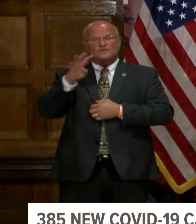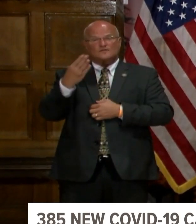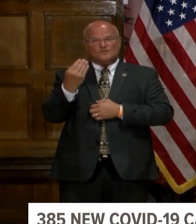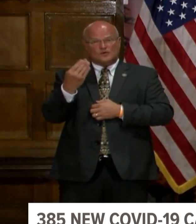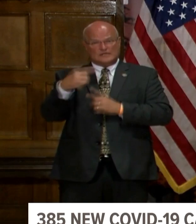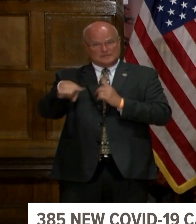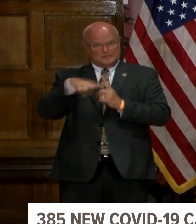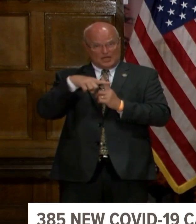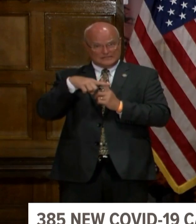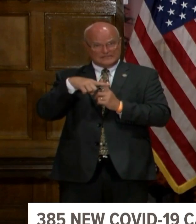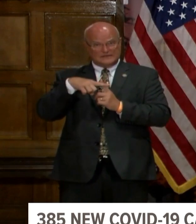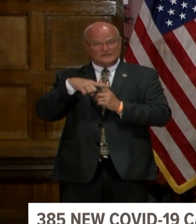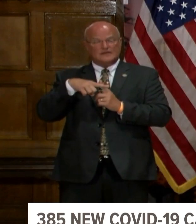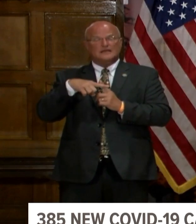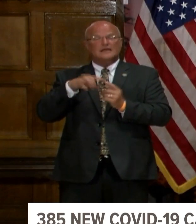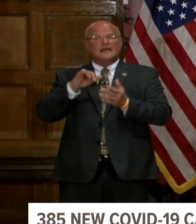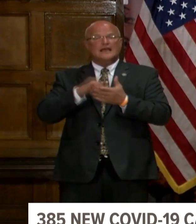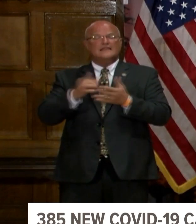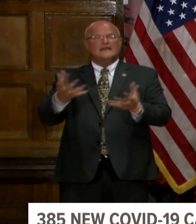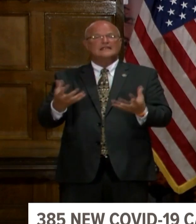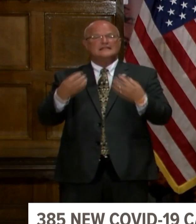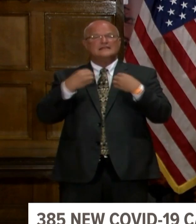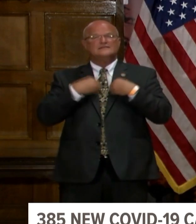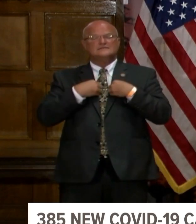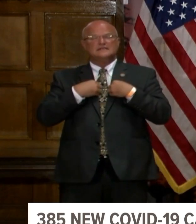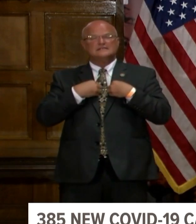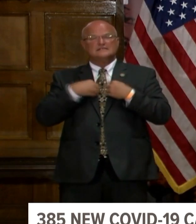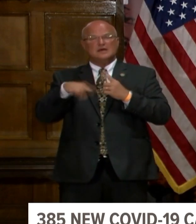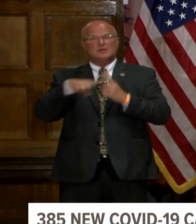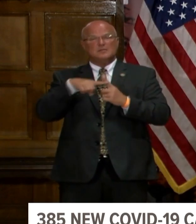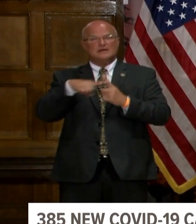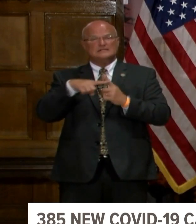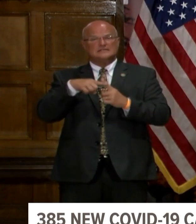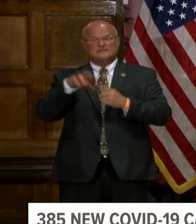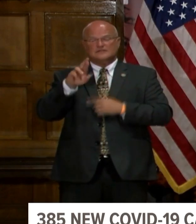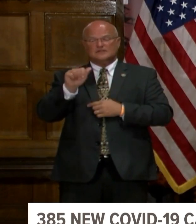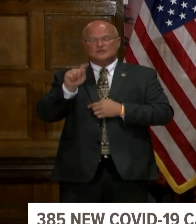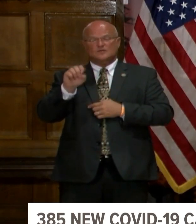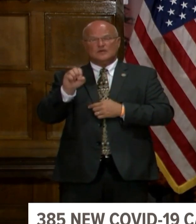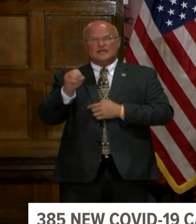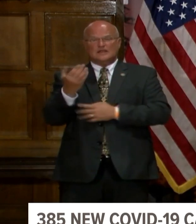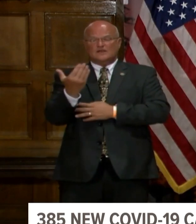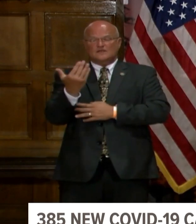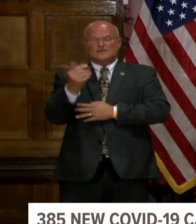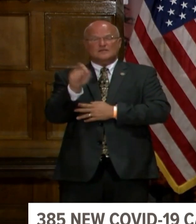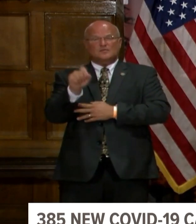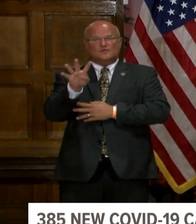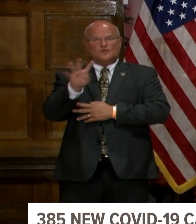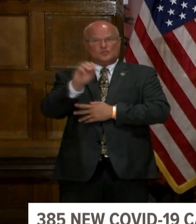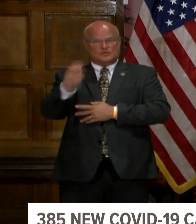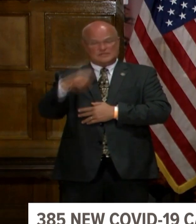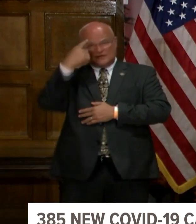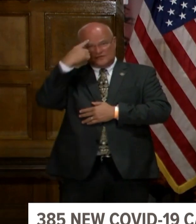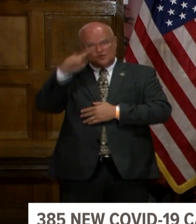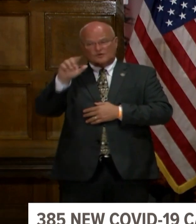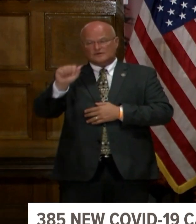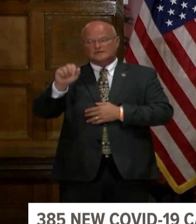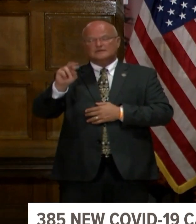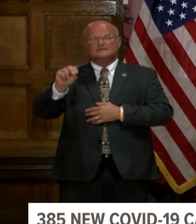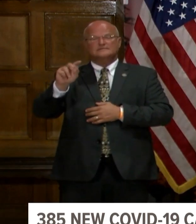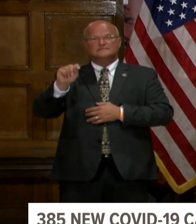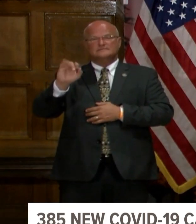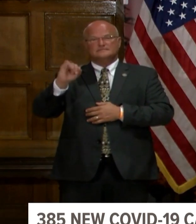positive. That gives us a positivity rate of 15.4% for our antigen